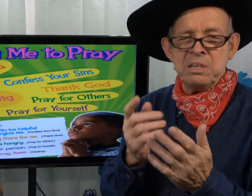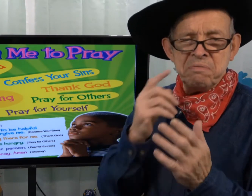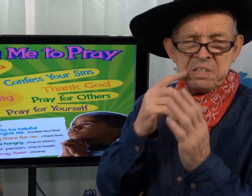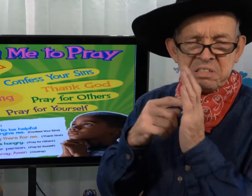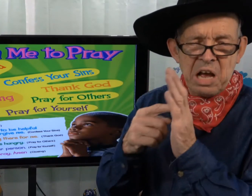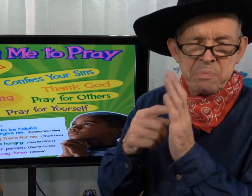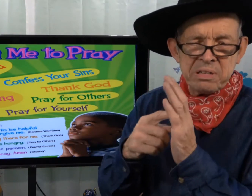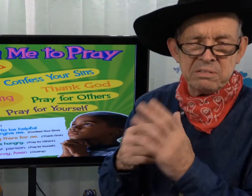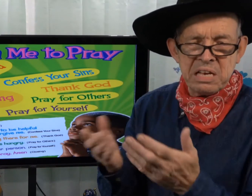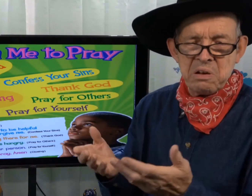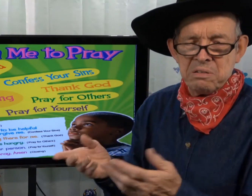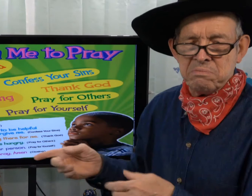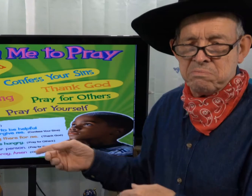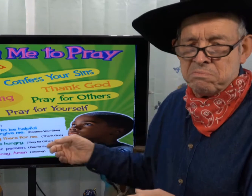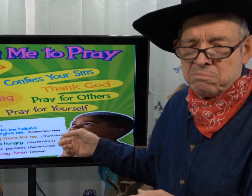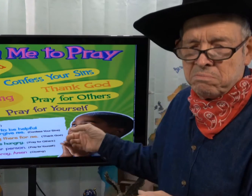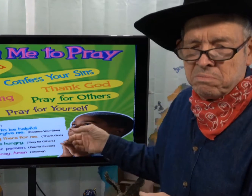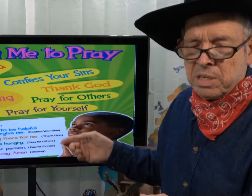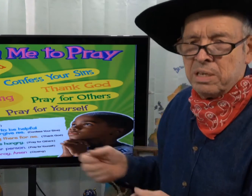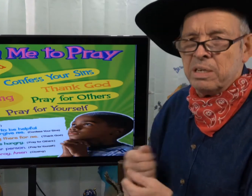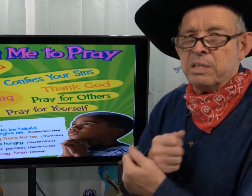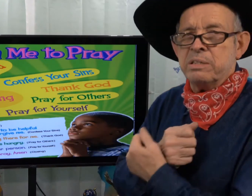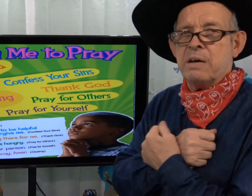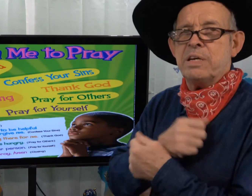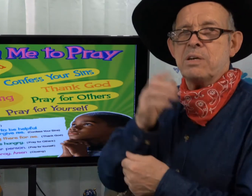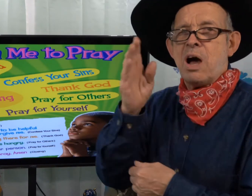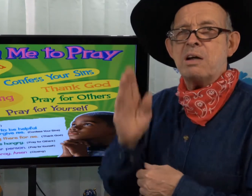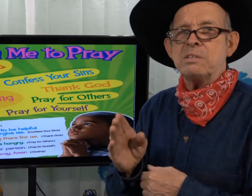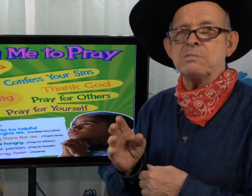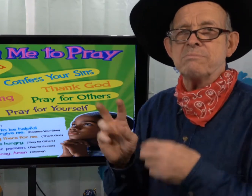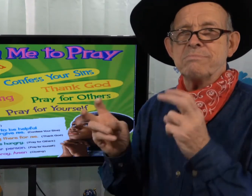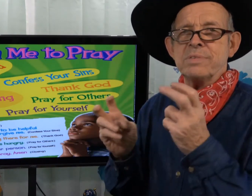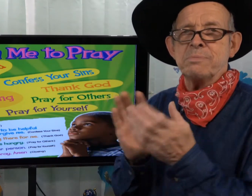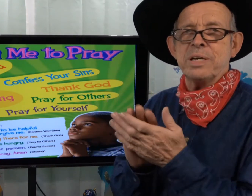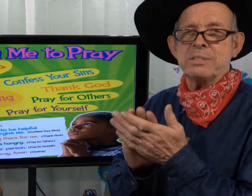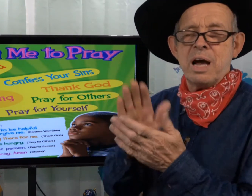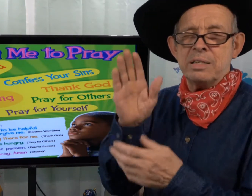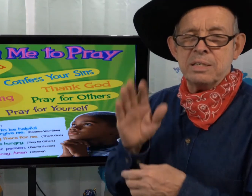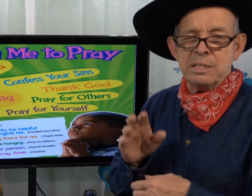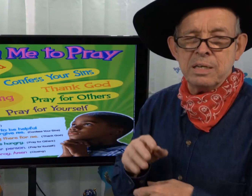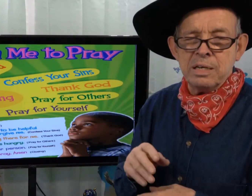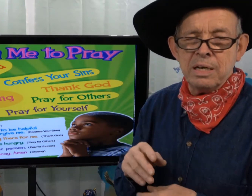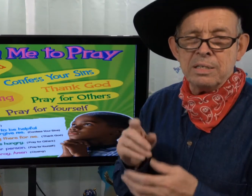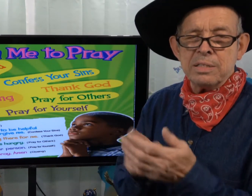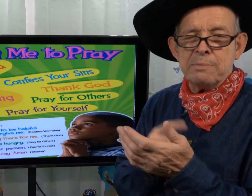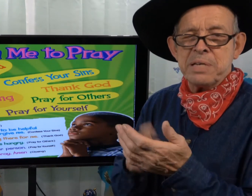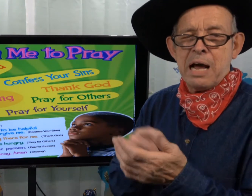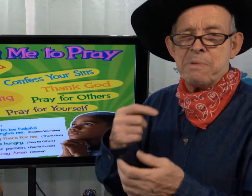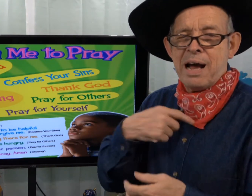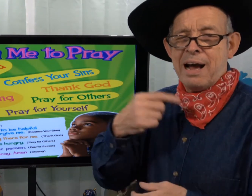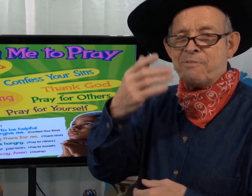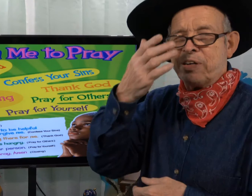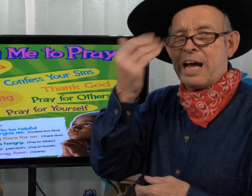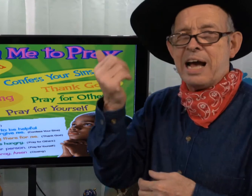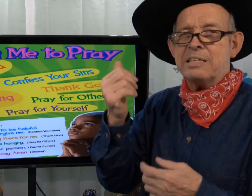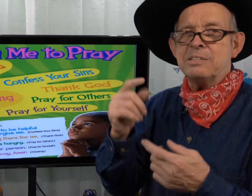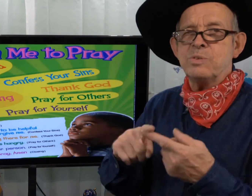For something, here. Never God, thank God. Sometimes I forgot to